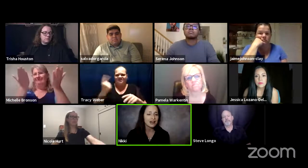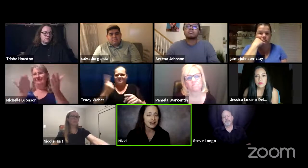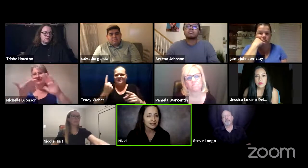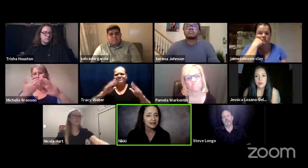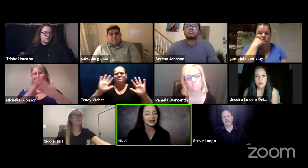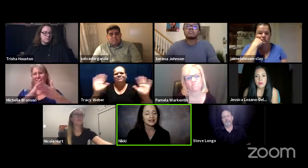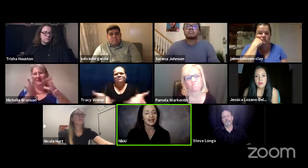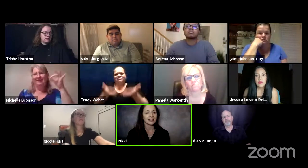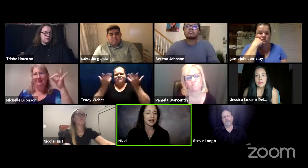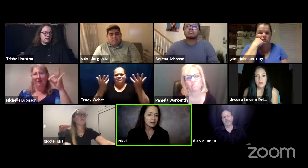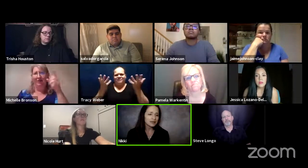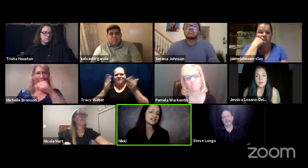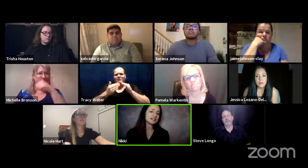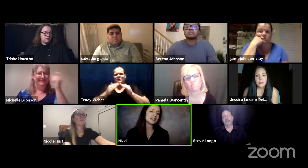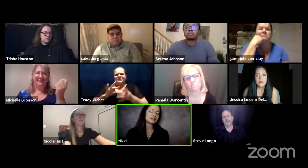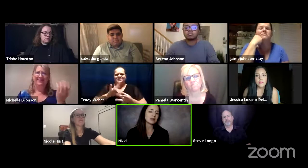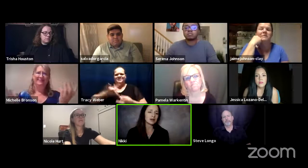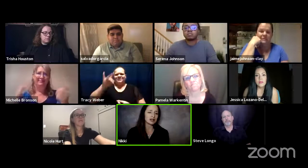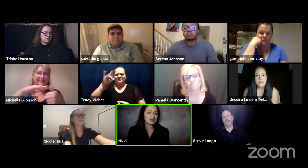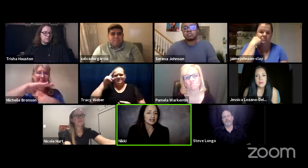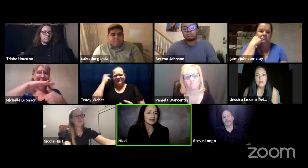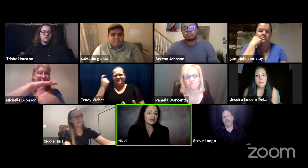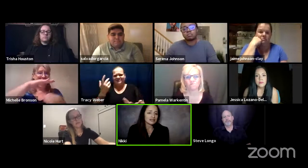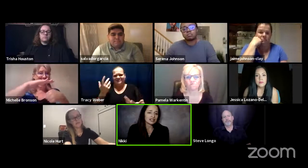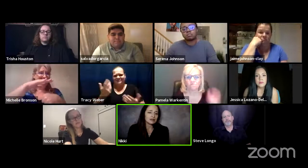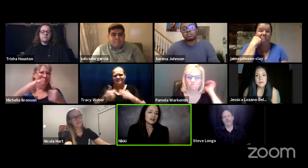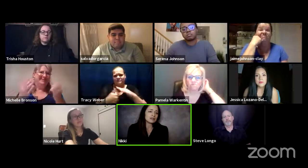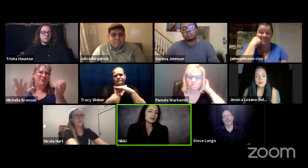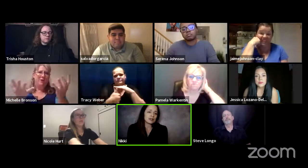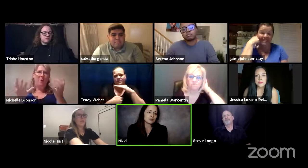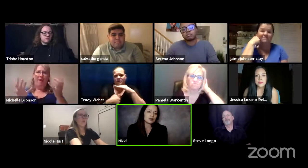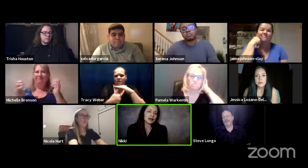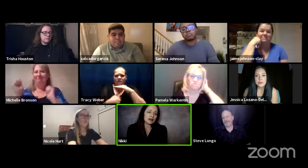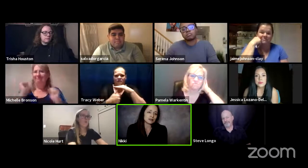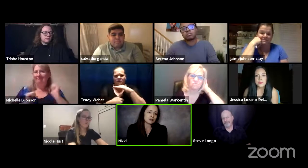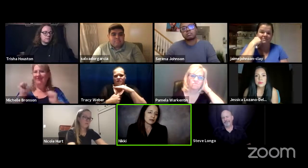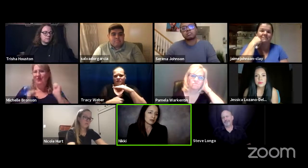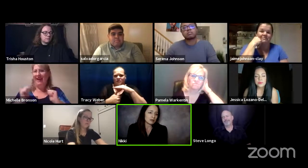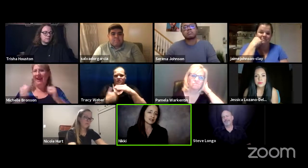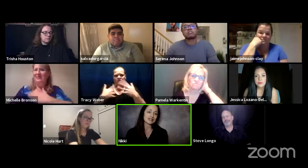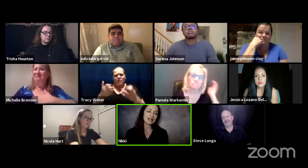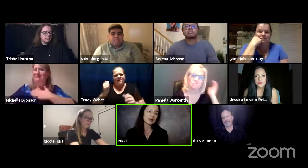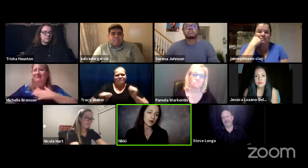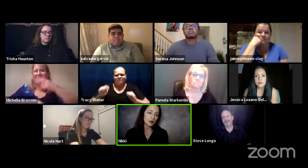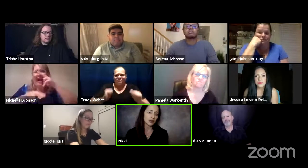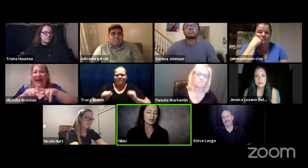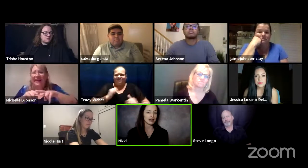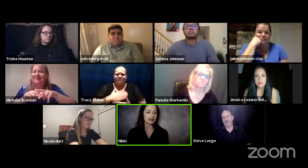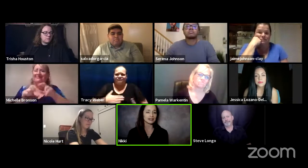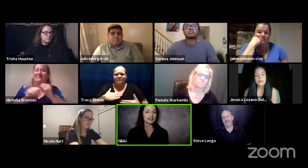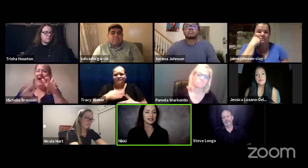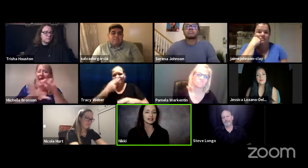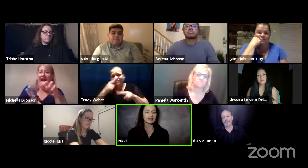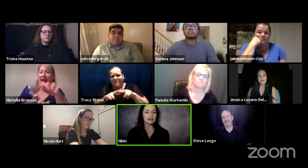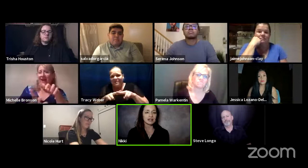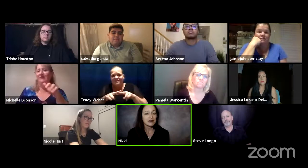fun and it's uplifting. We want to really lift the community spirit and morale. So many people are stuck at home. We thought something fun